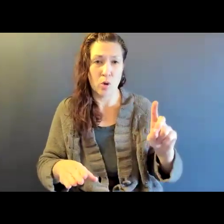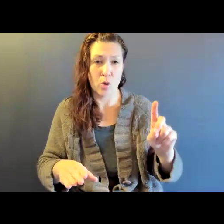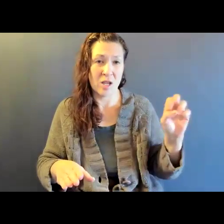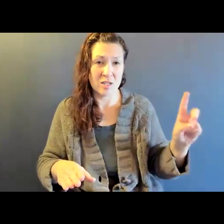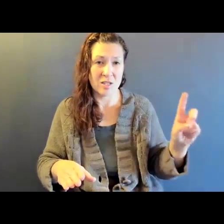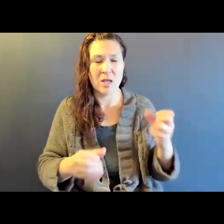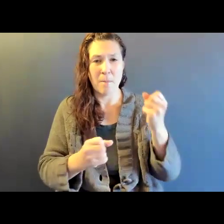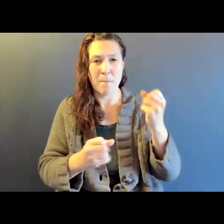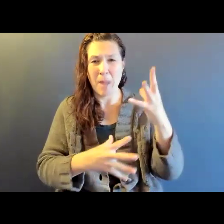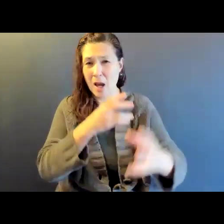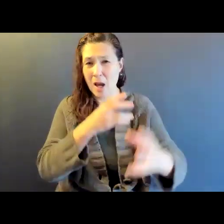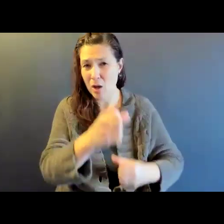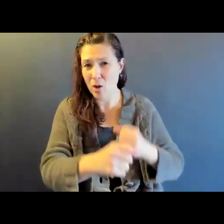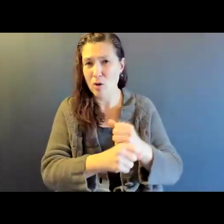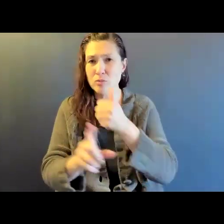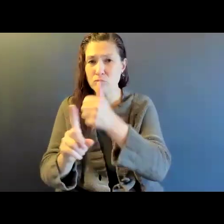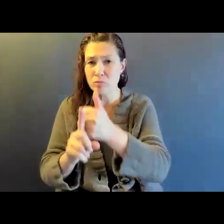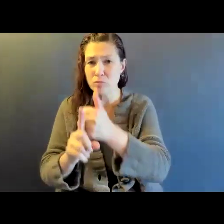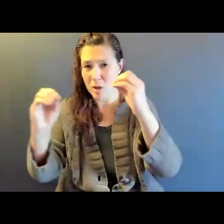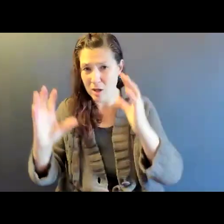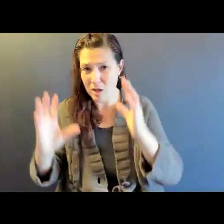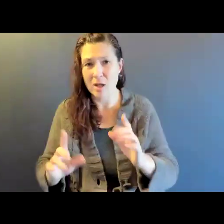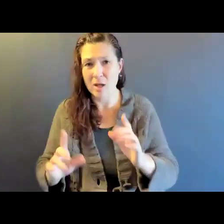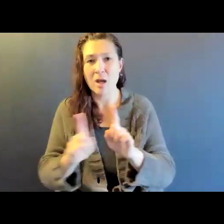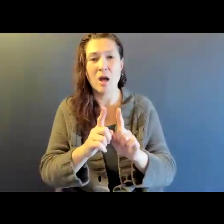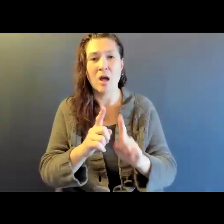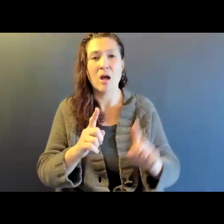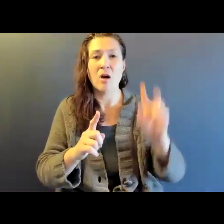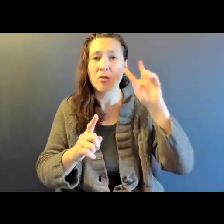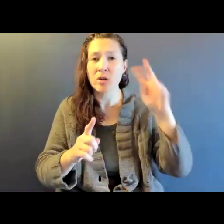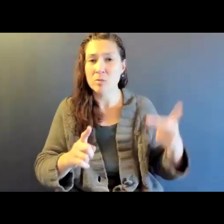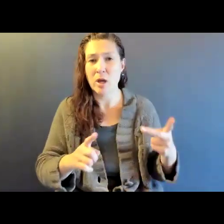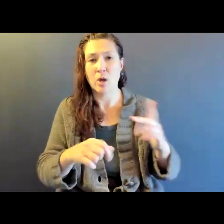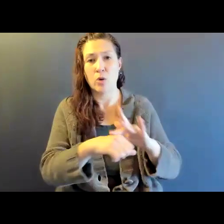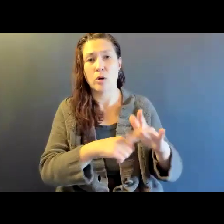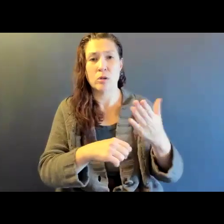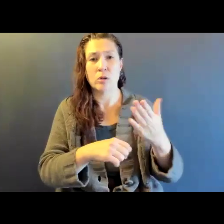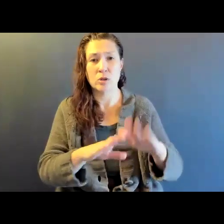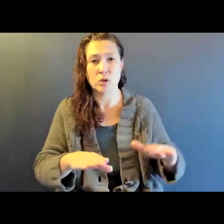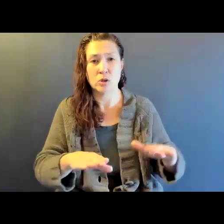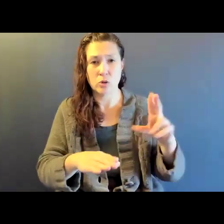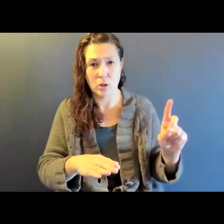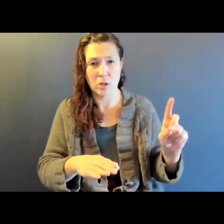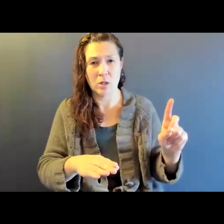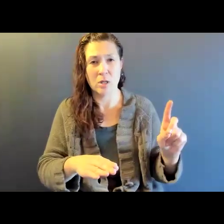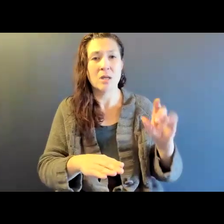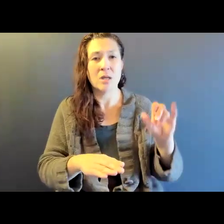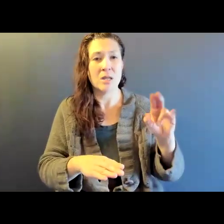role as an educator and as the longtime vice president of early childhood initiatives at the Boston Children's